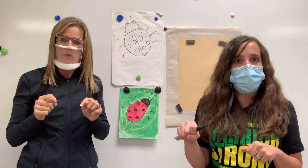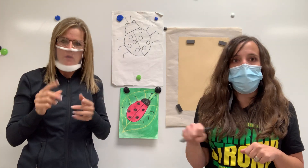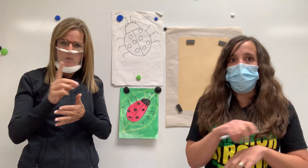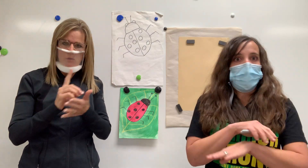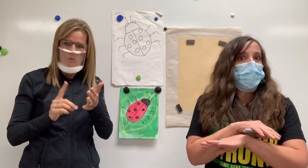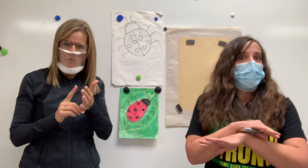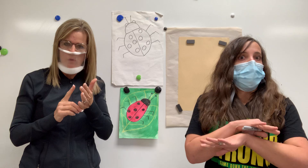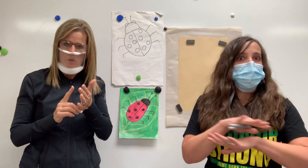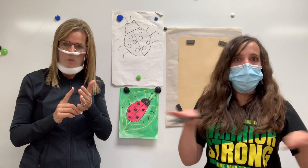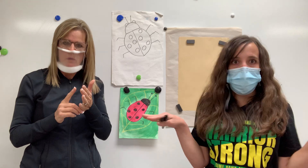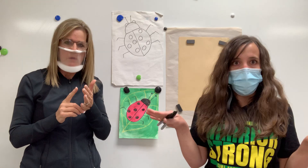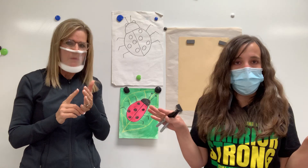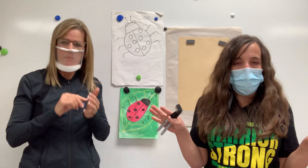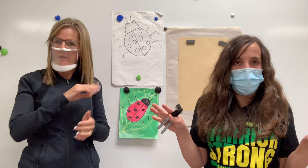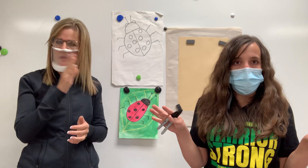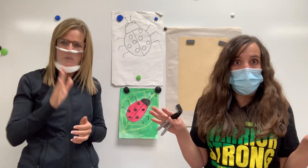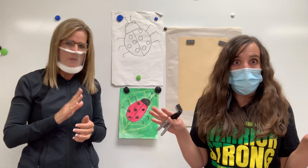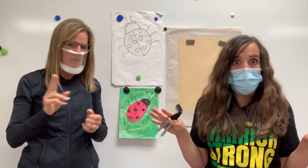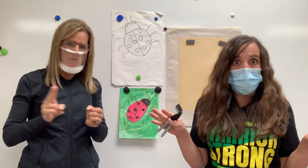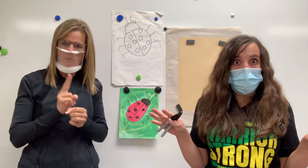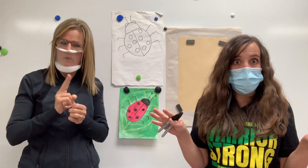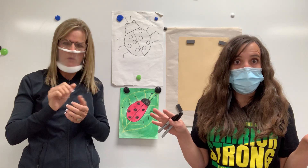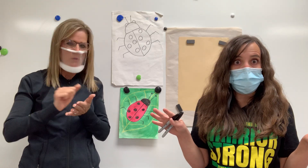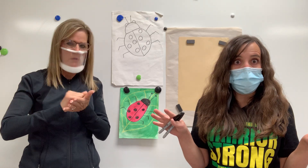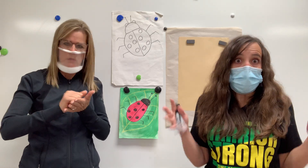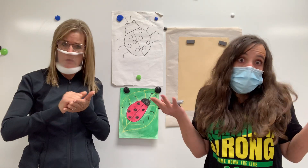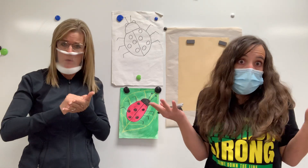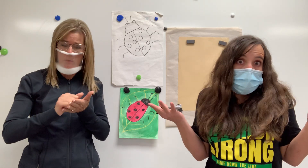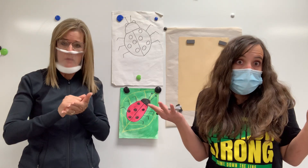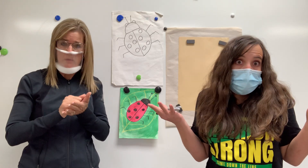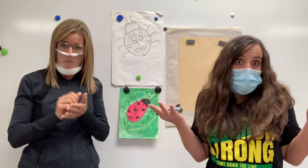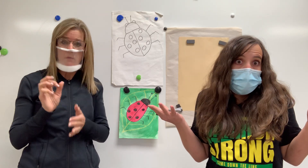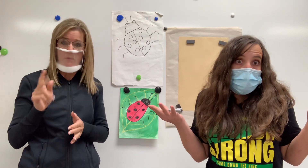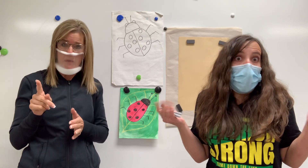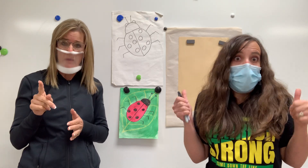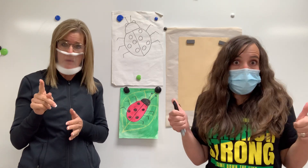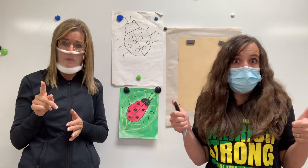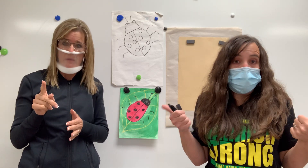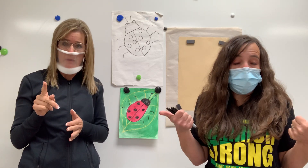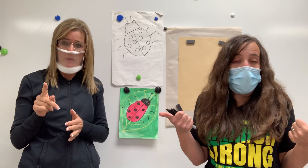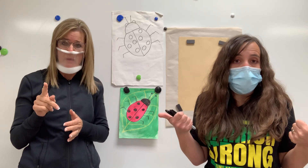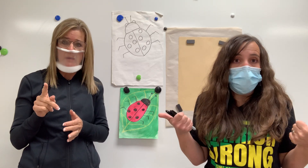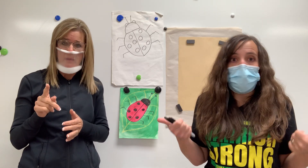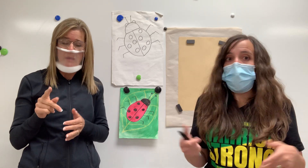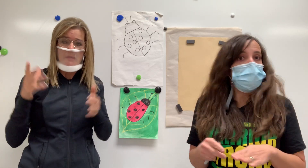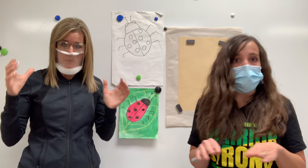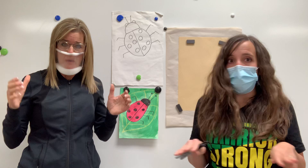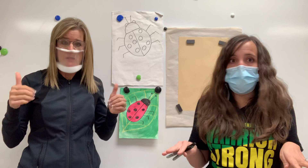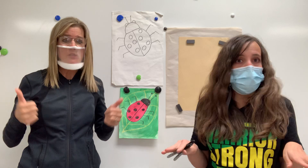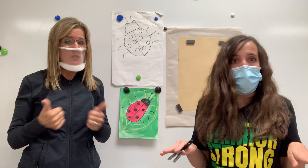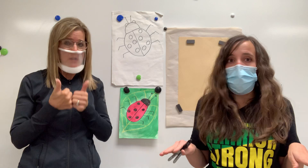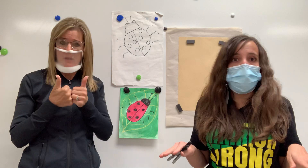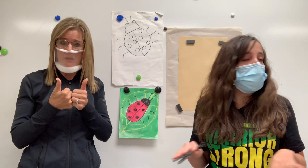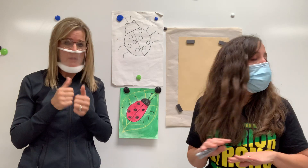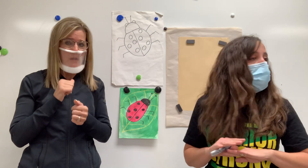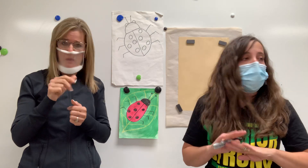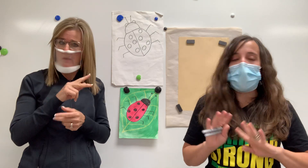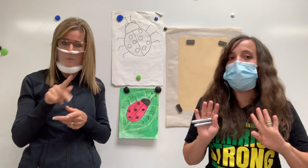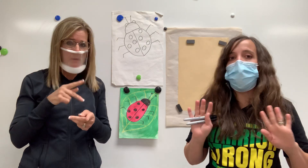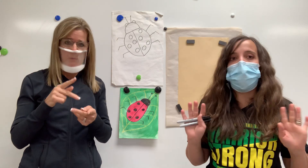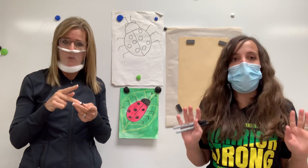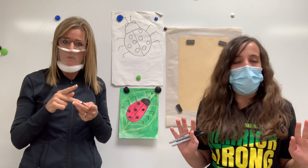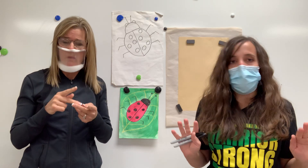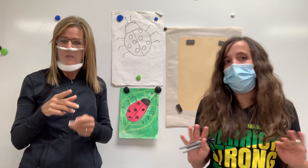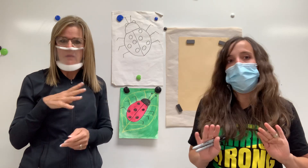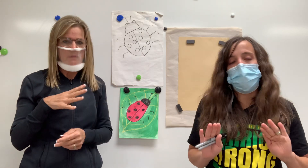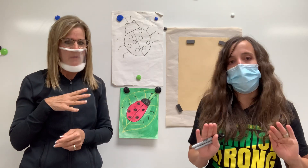with your pencil and never use your eraser. Think you can do it? That's my challenge, okay? It's not gonna be perfect.